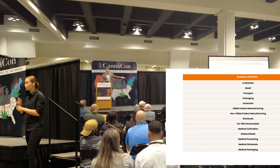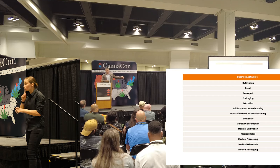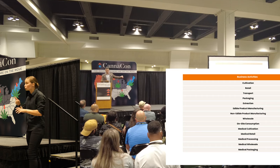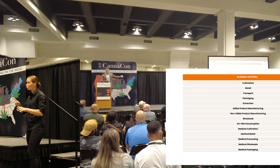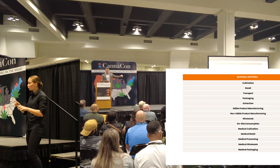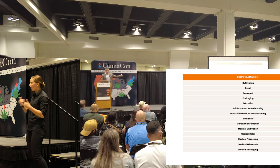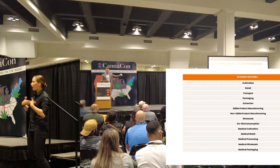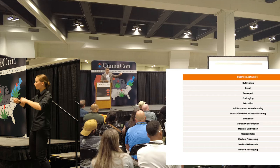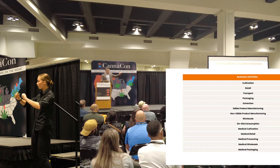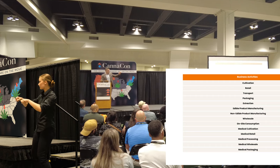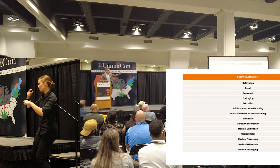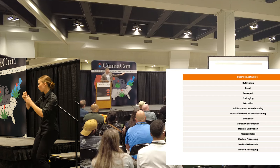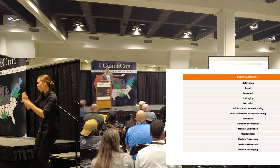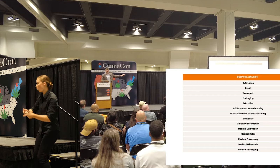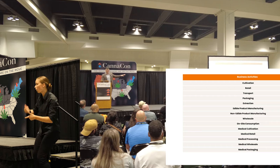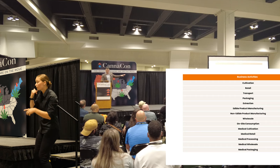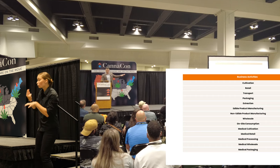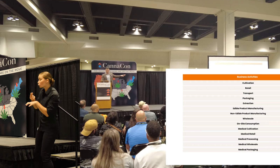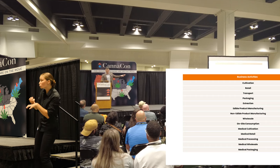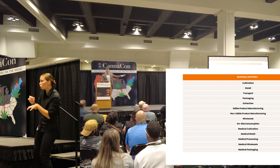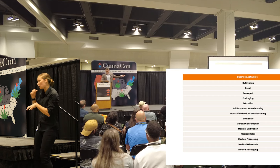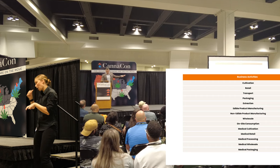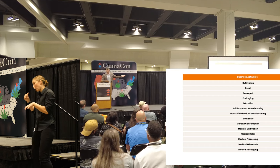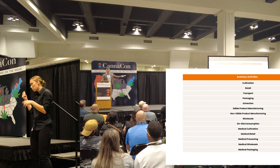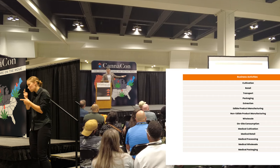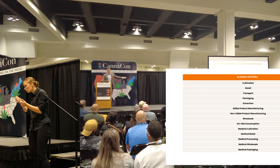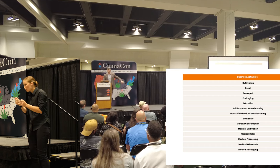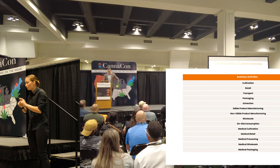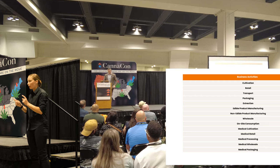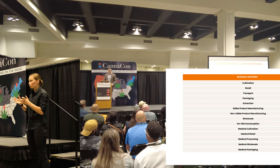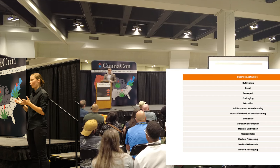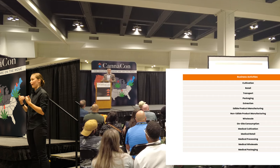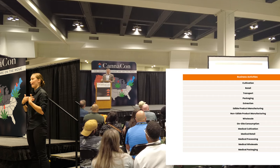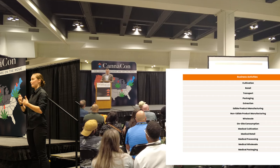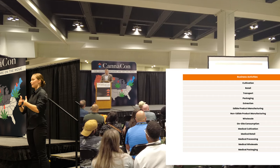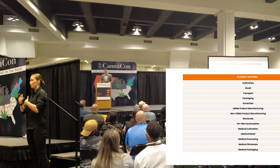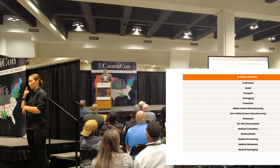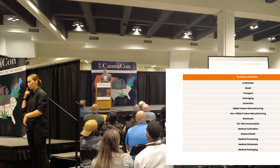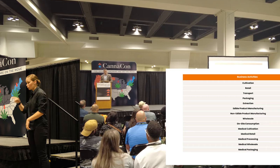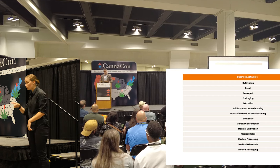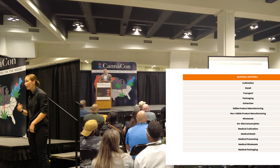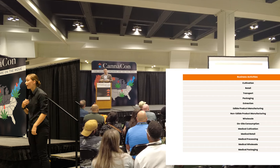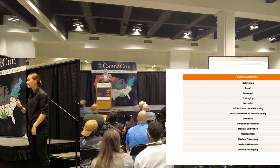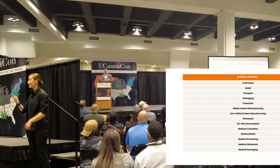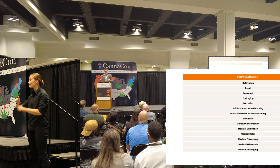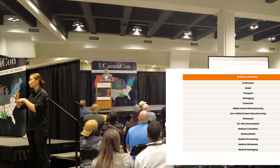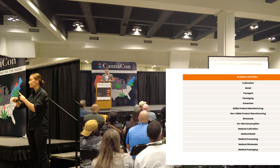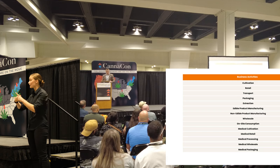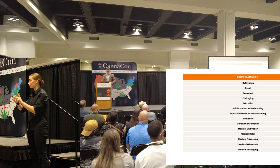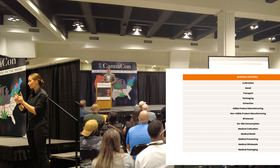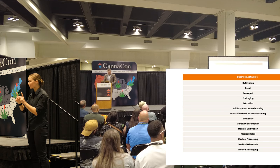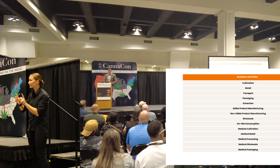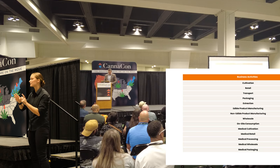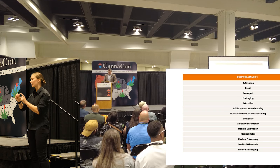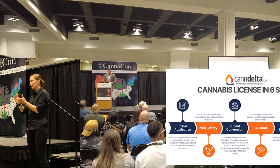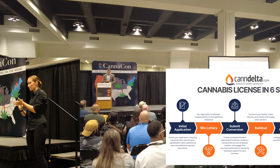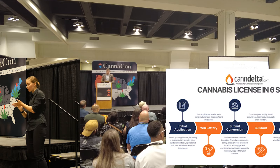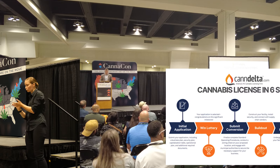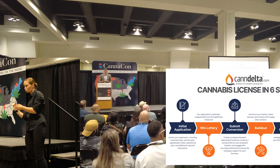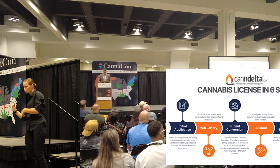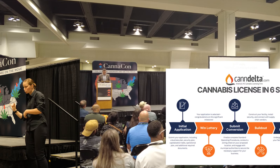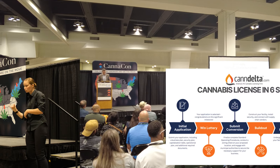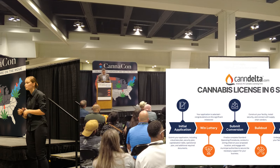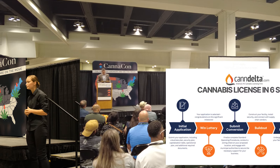to all the particular license types that are available to them. There are 10 license types available, as well as medical licenses available on top of